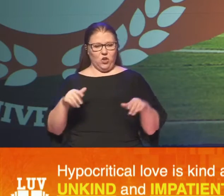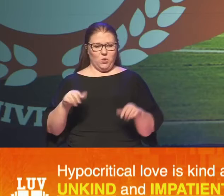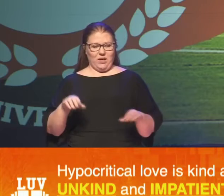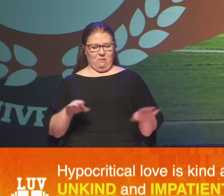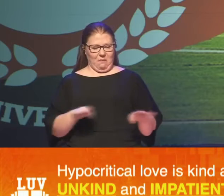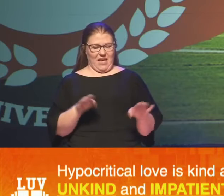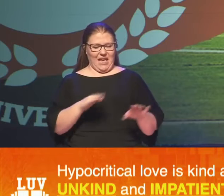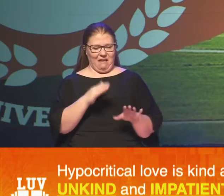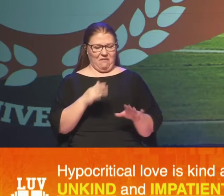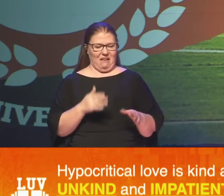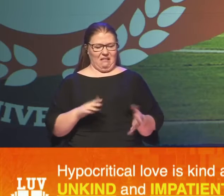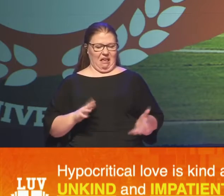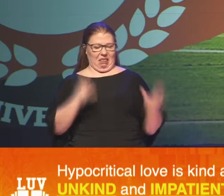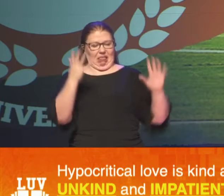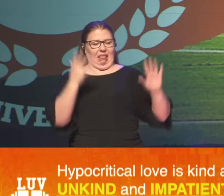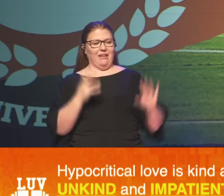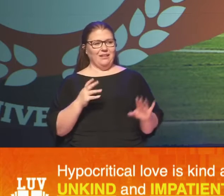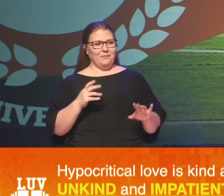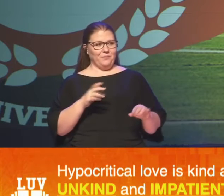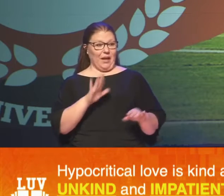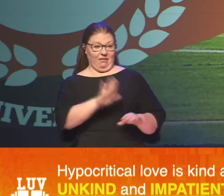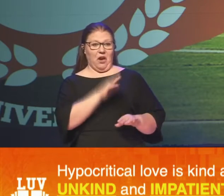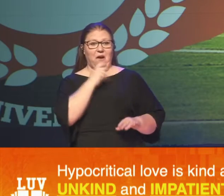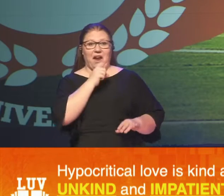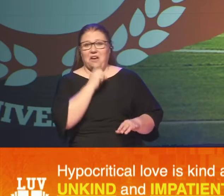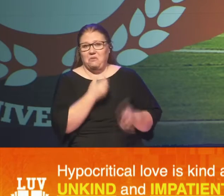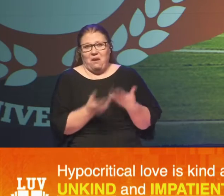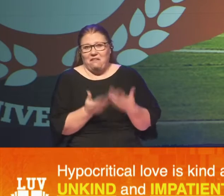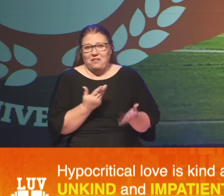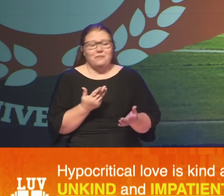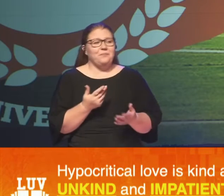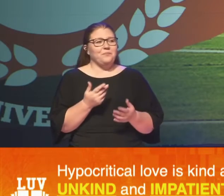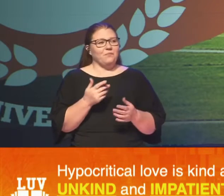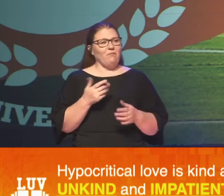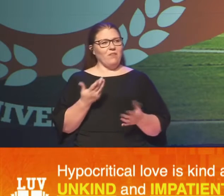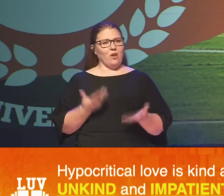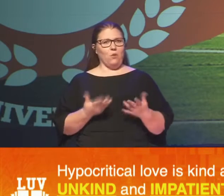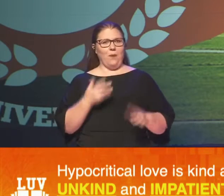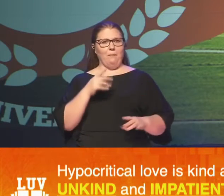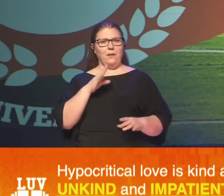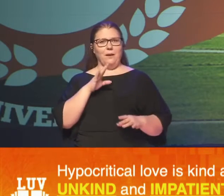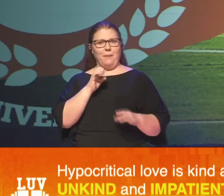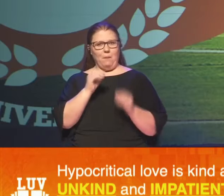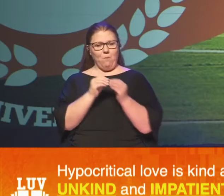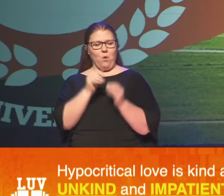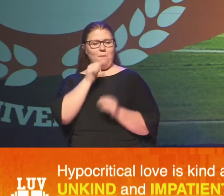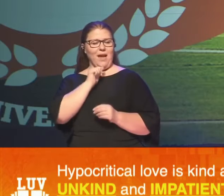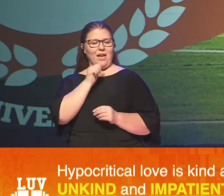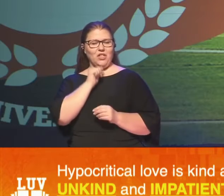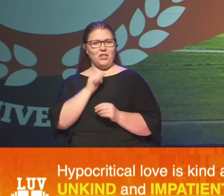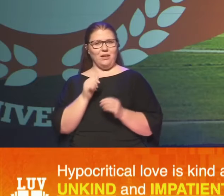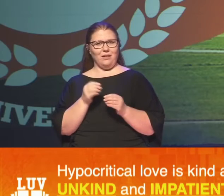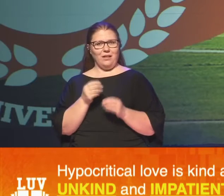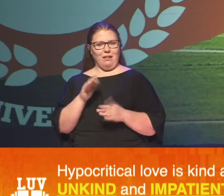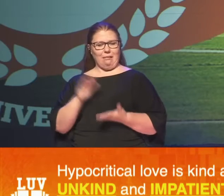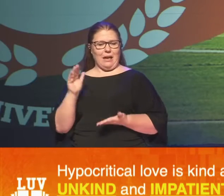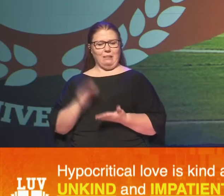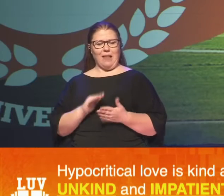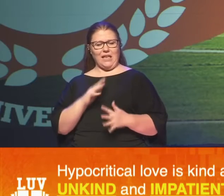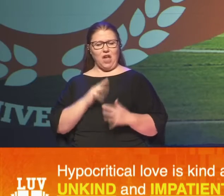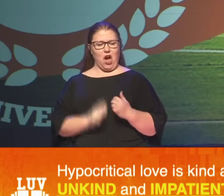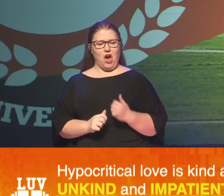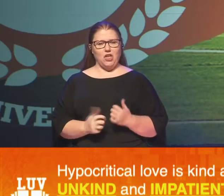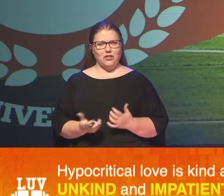little bit, act like they acted their age, right? You would probably be more patient with them, be a little less